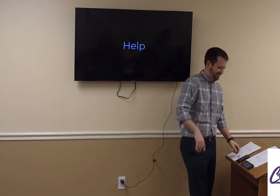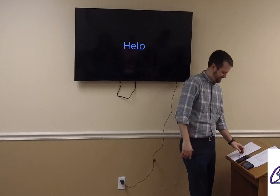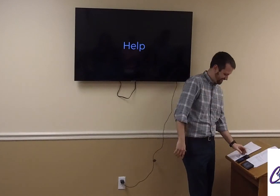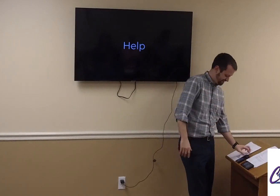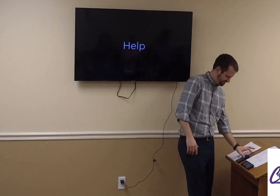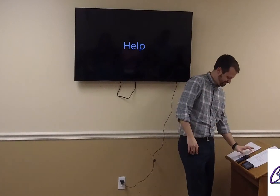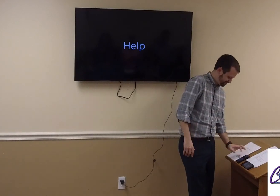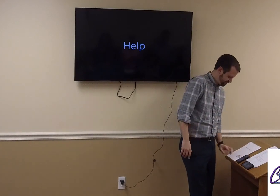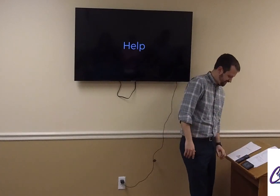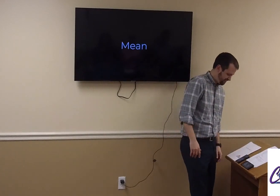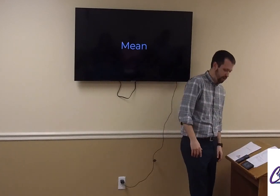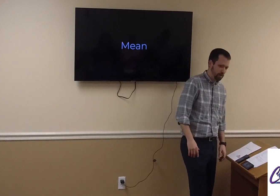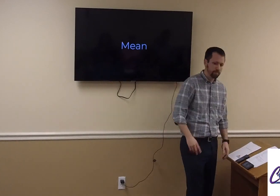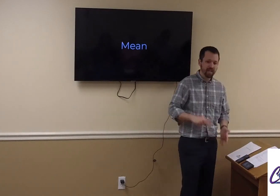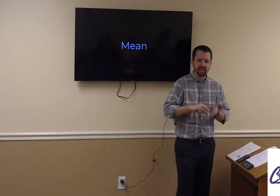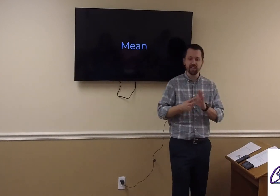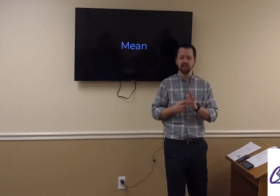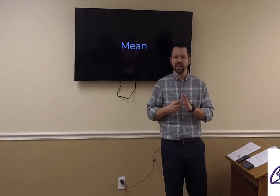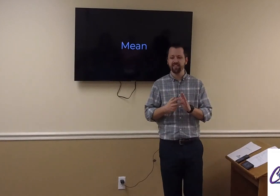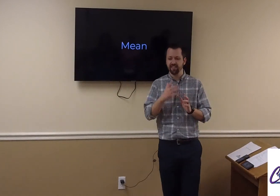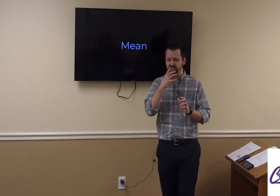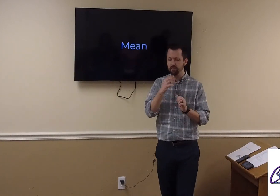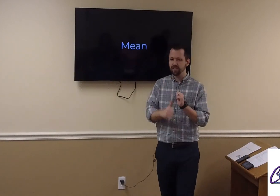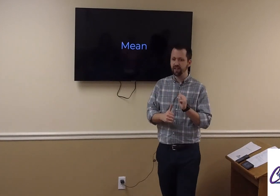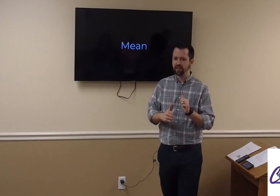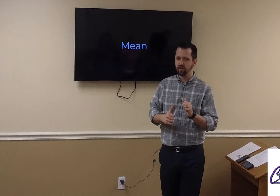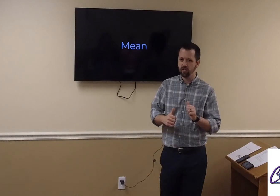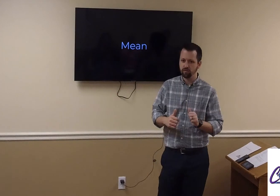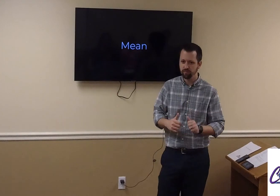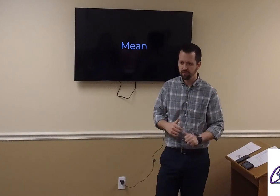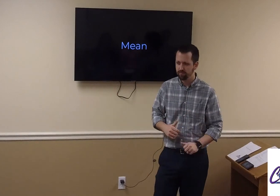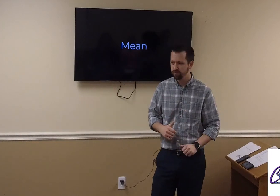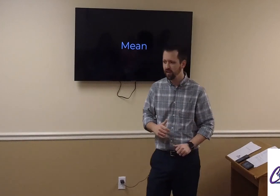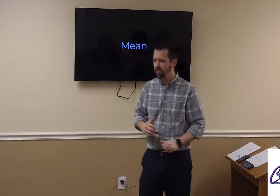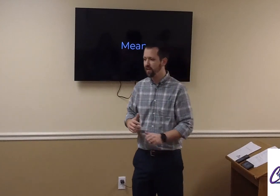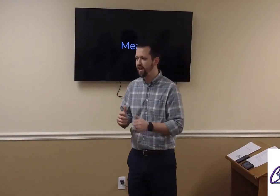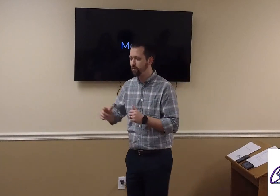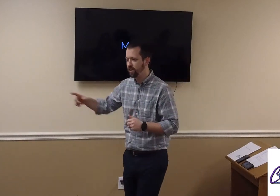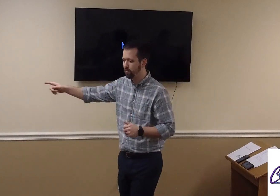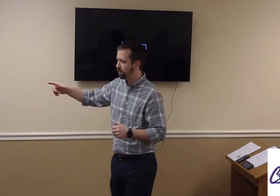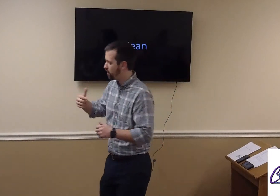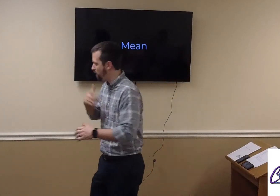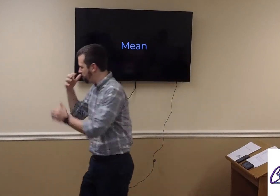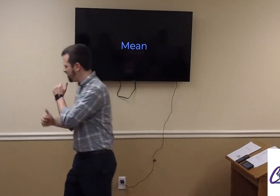lucky. So, mean, not as in like the mean, like, you know, like I am to him. You know, I'm mean to